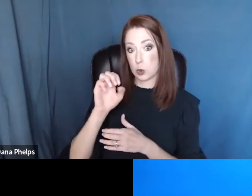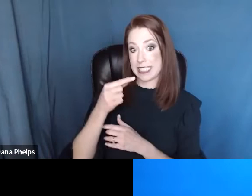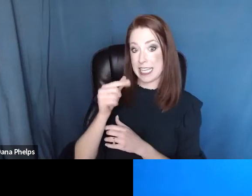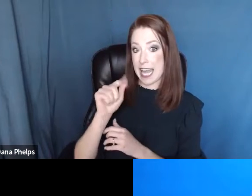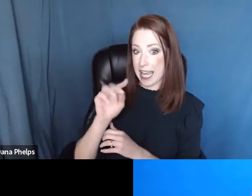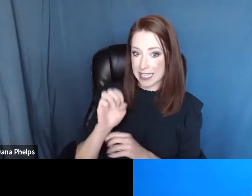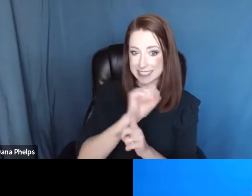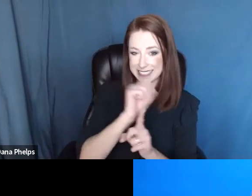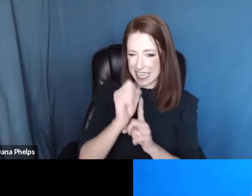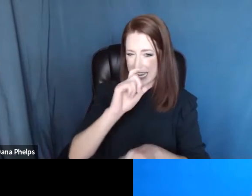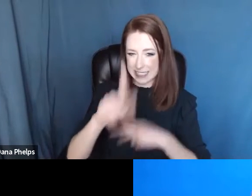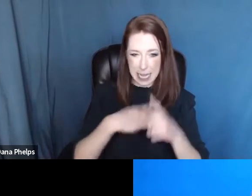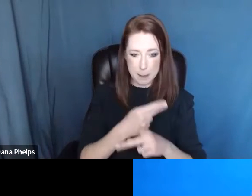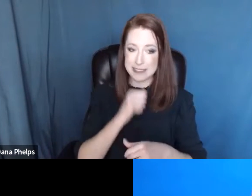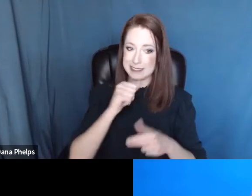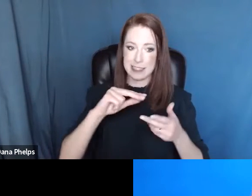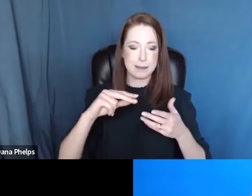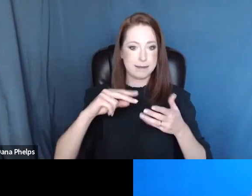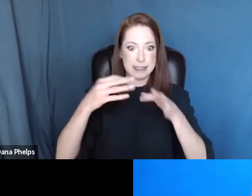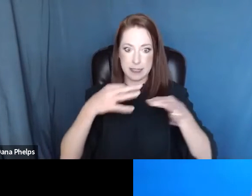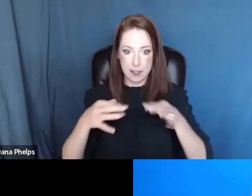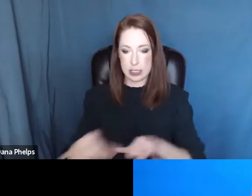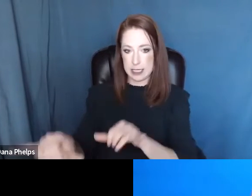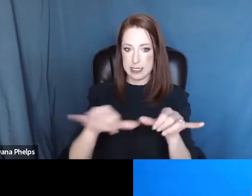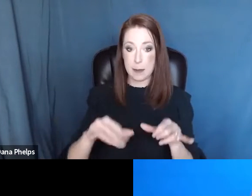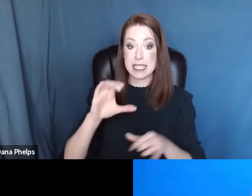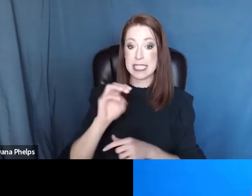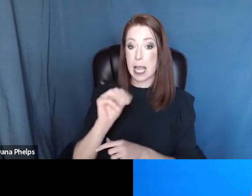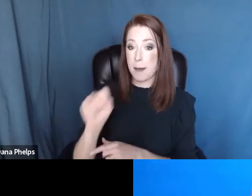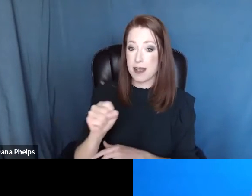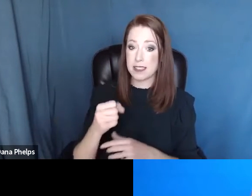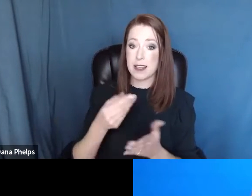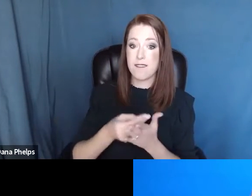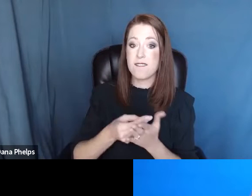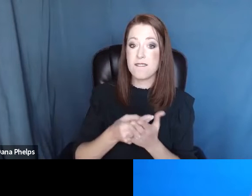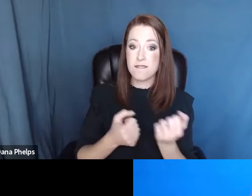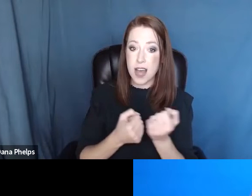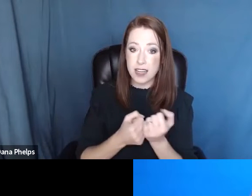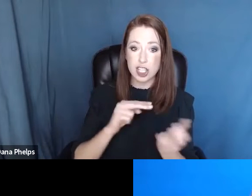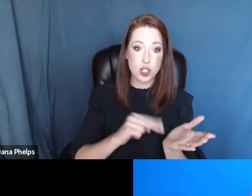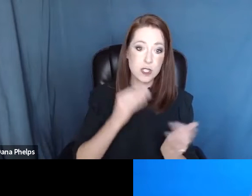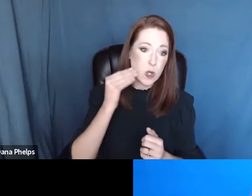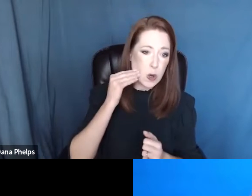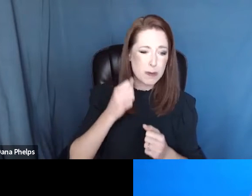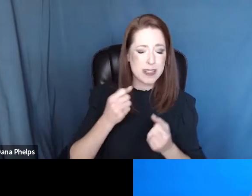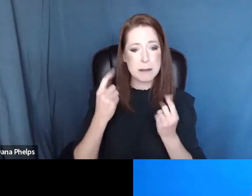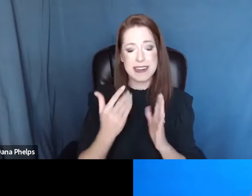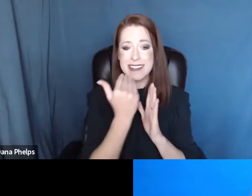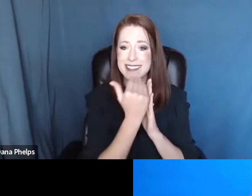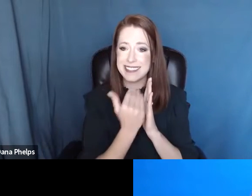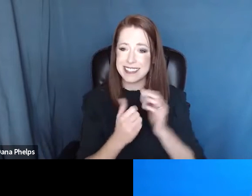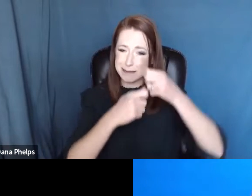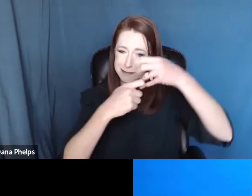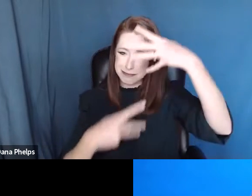again, what Aaron mentioned. These are just CMS funded nursing homes. There was a long list that I read earlier